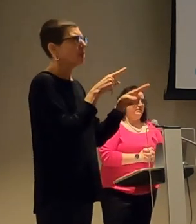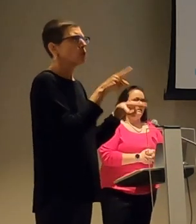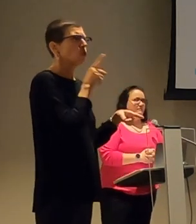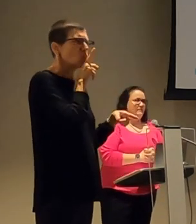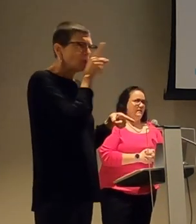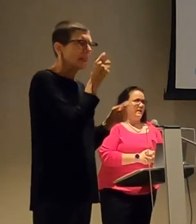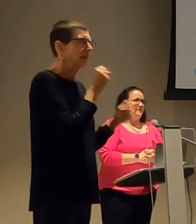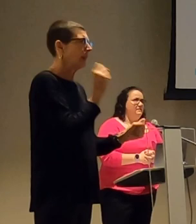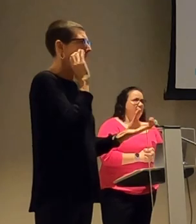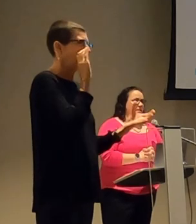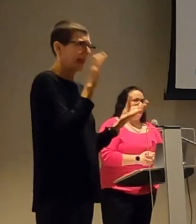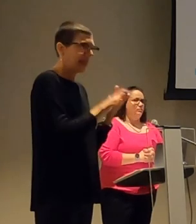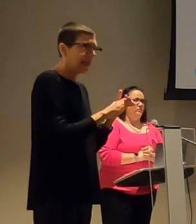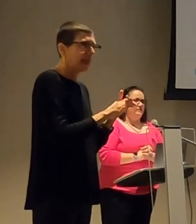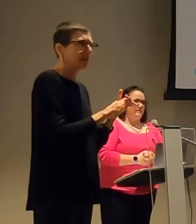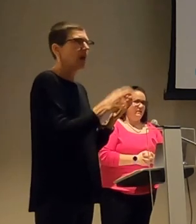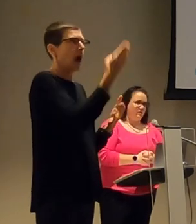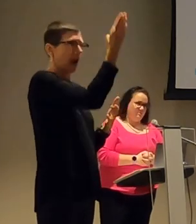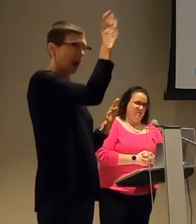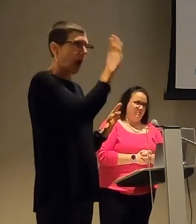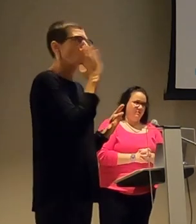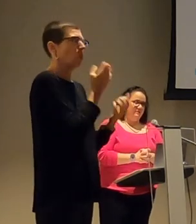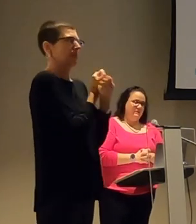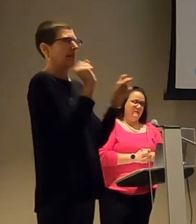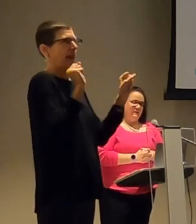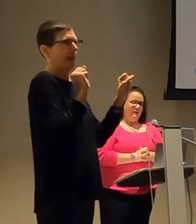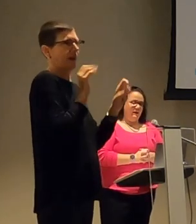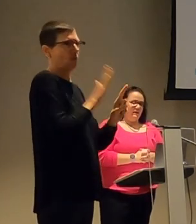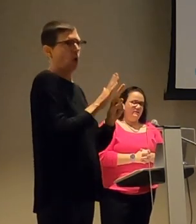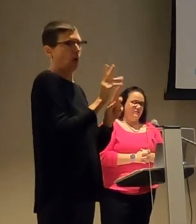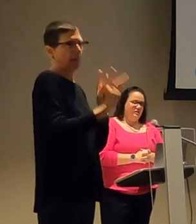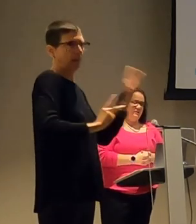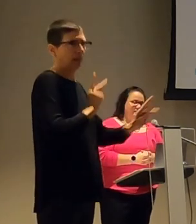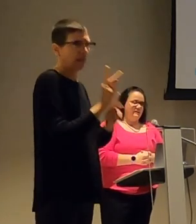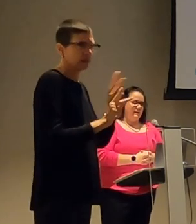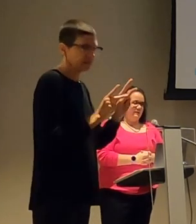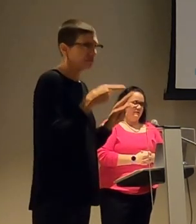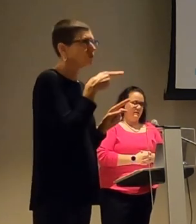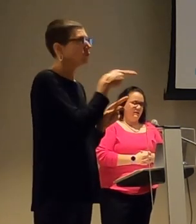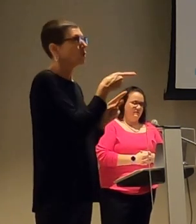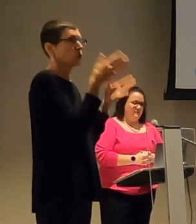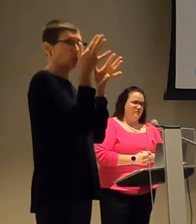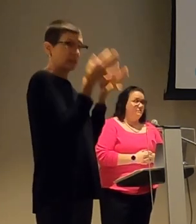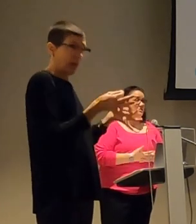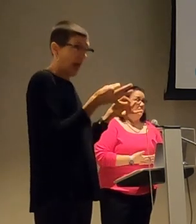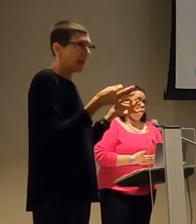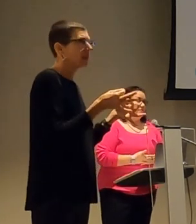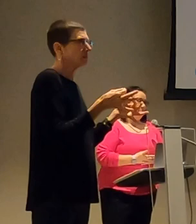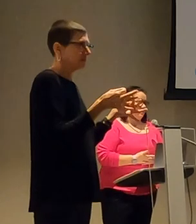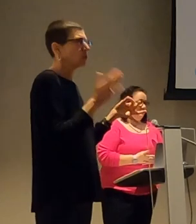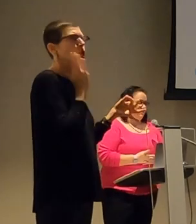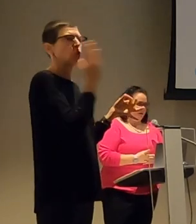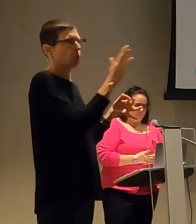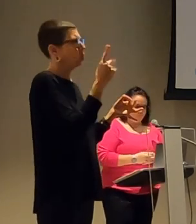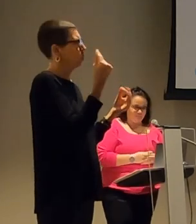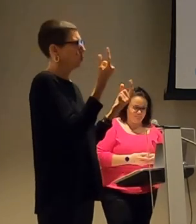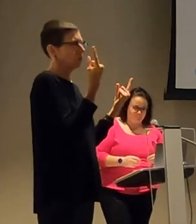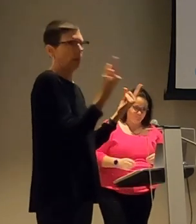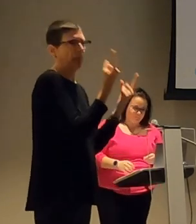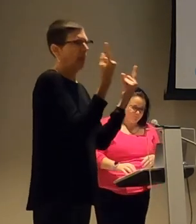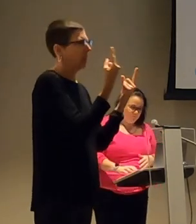really believed that God would save her people. And she decided that she was going to do something about